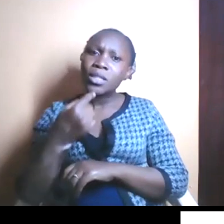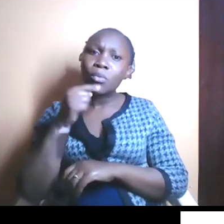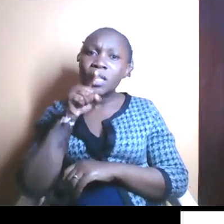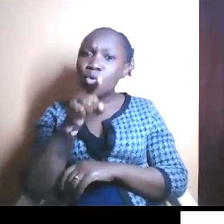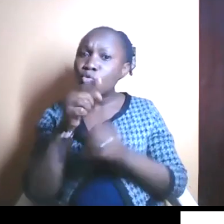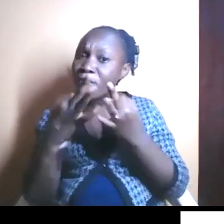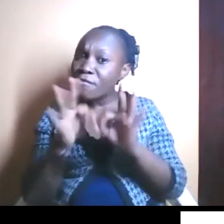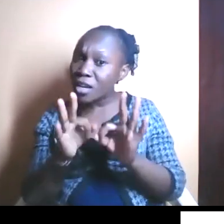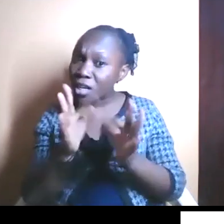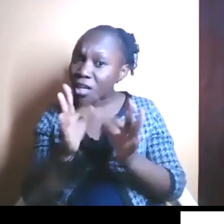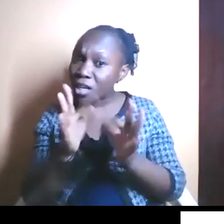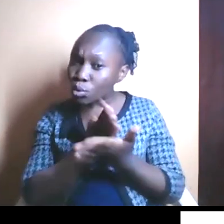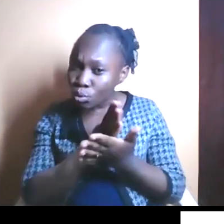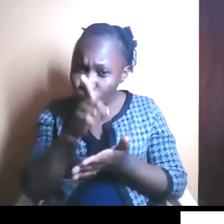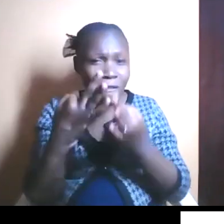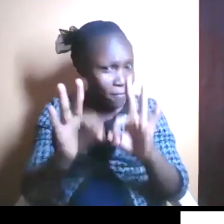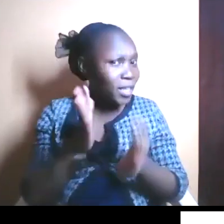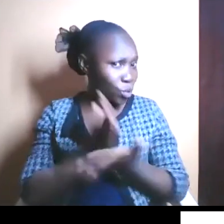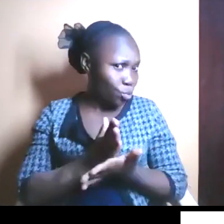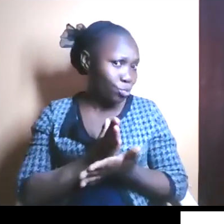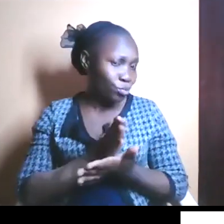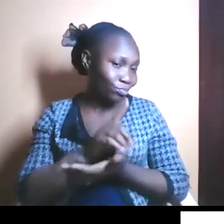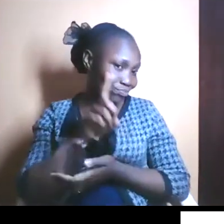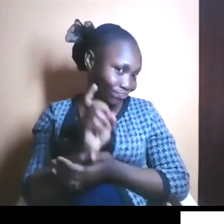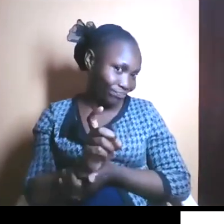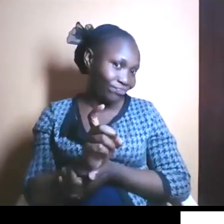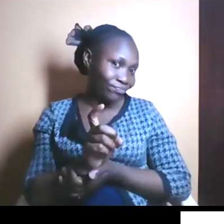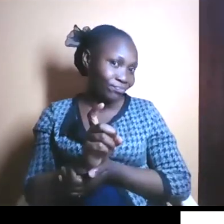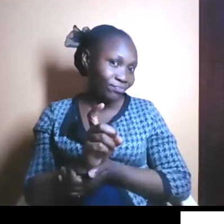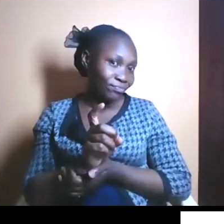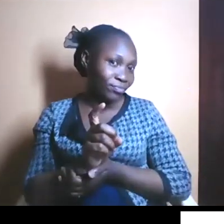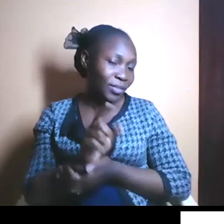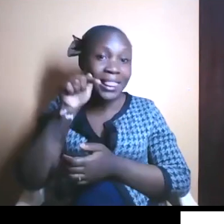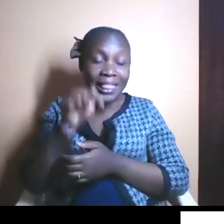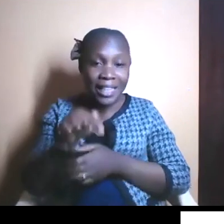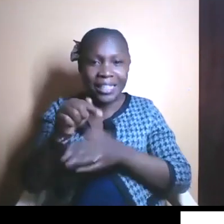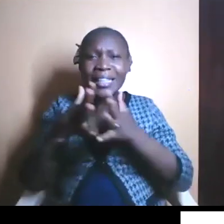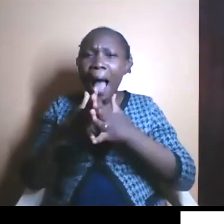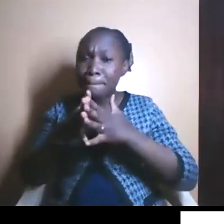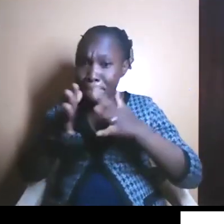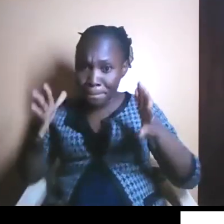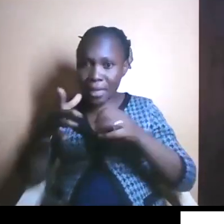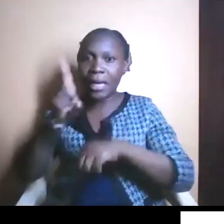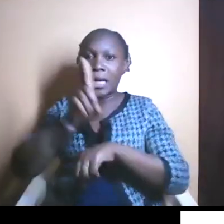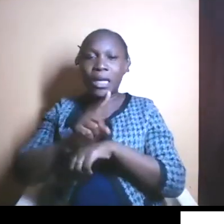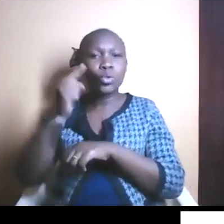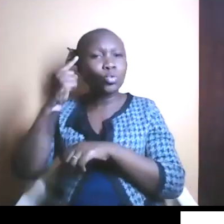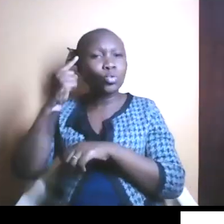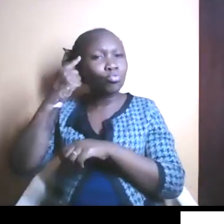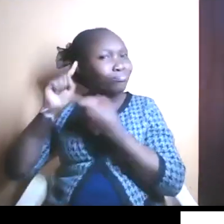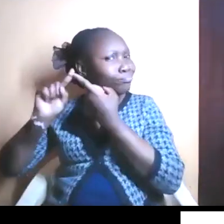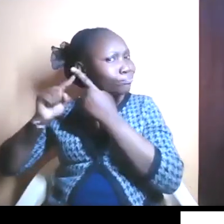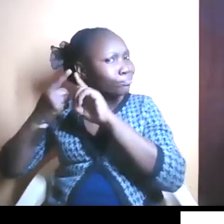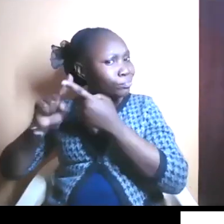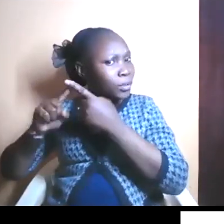you free indeed? This is a great day to reflect on your work-life balance or